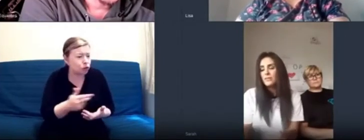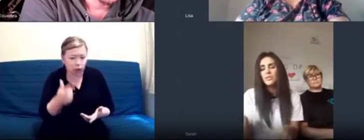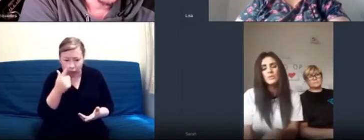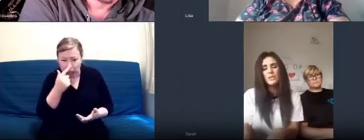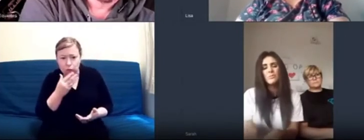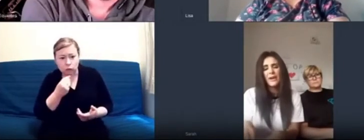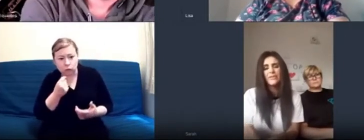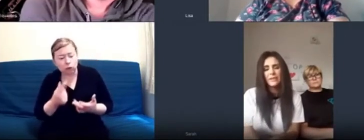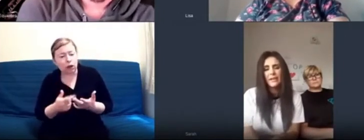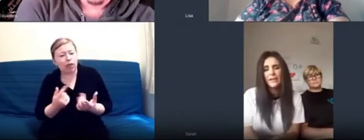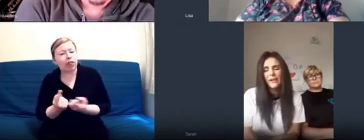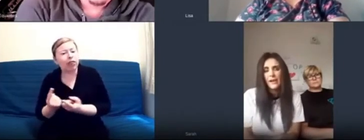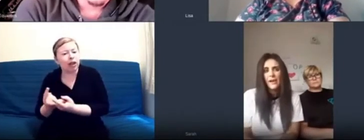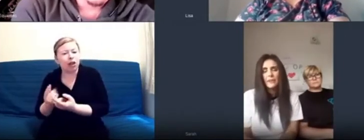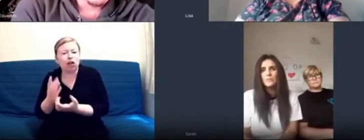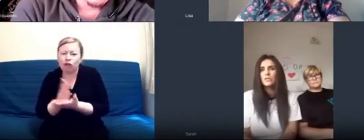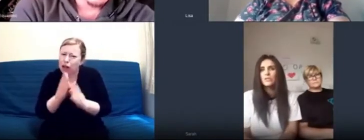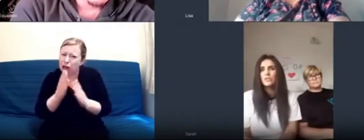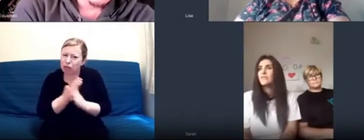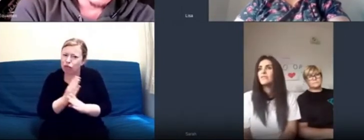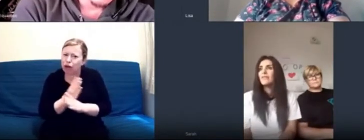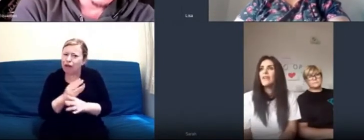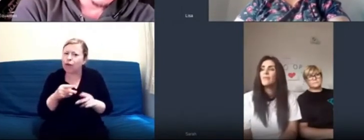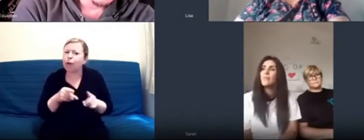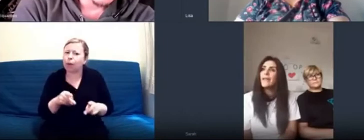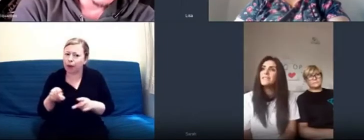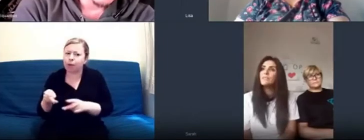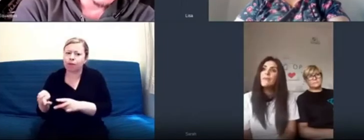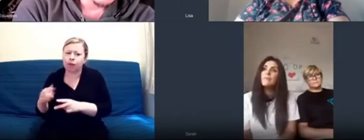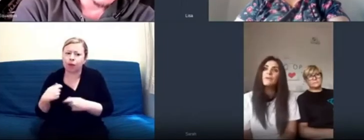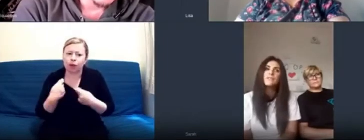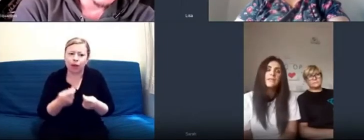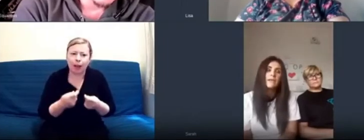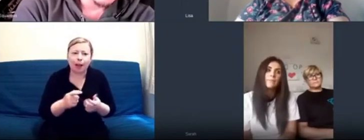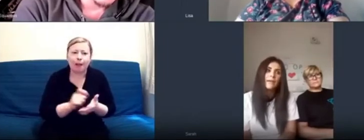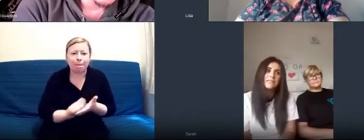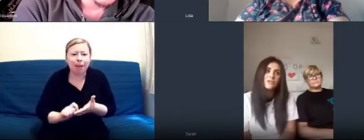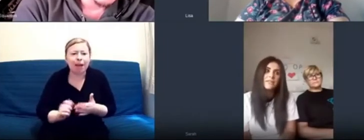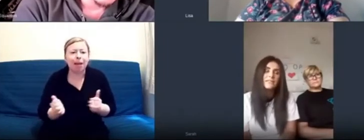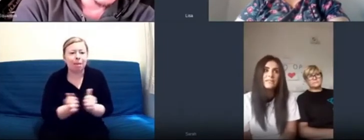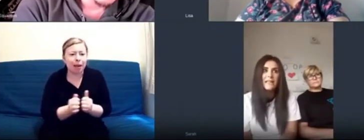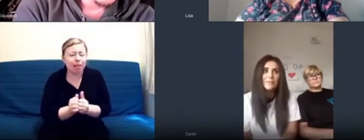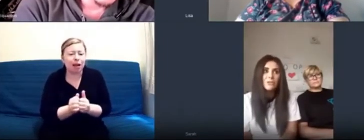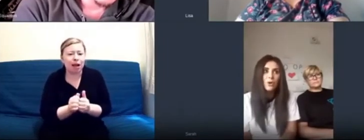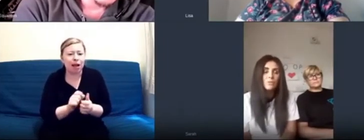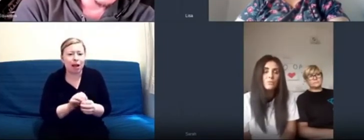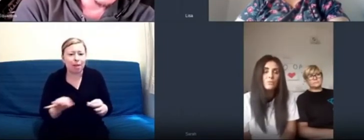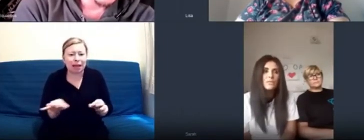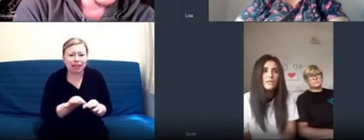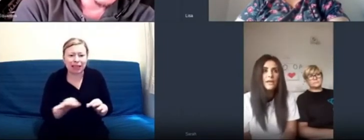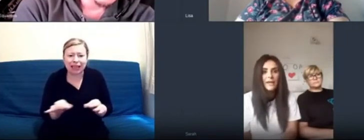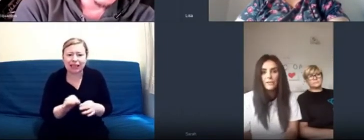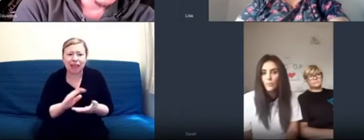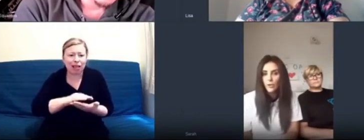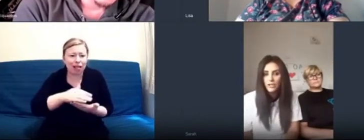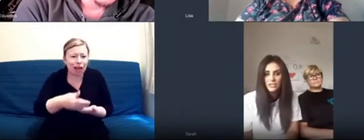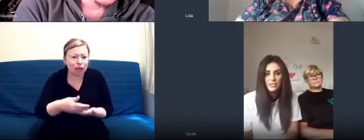of that? So it was done privately. So we've given out pens, papers, pencil cases,